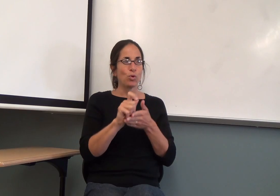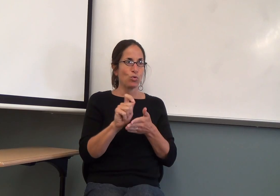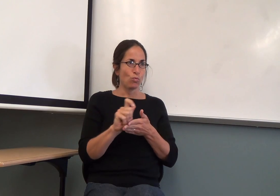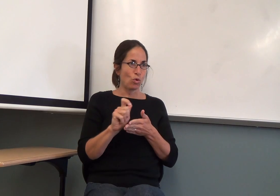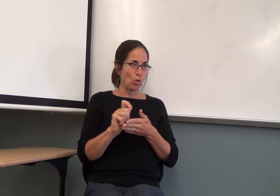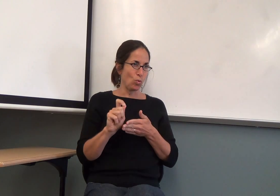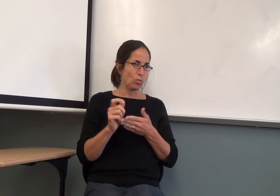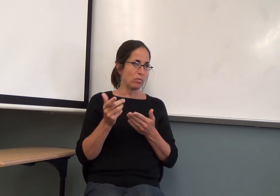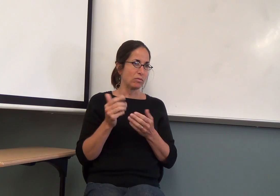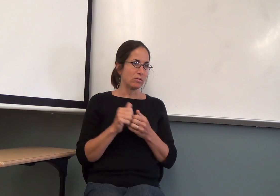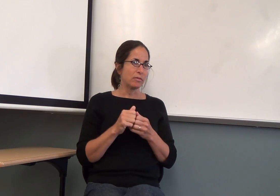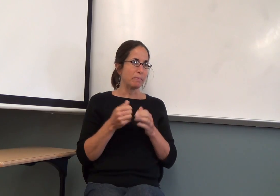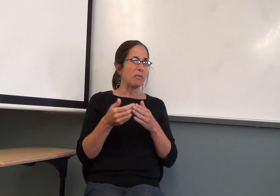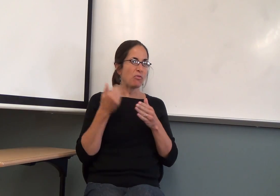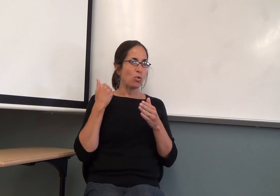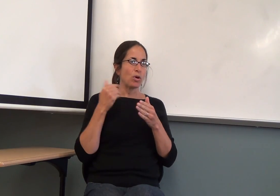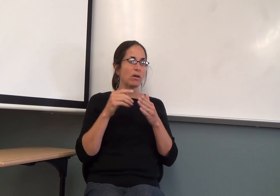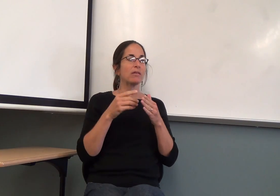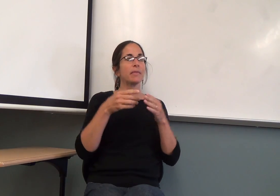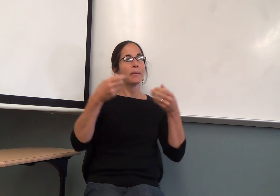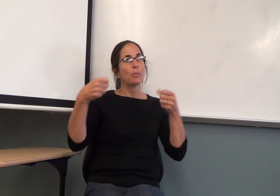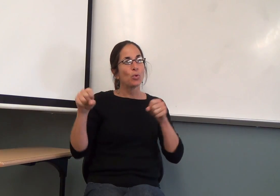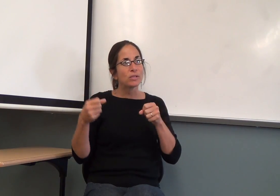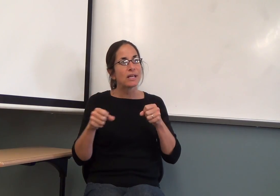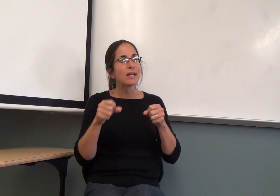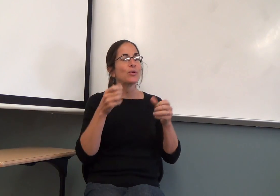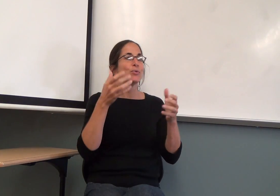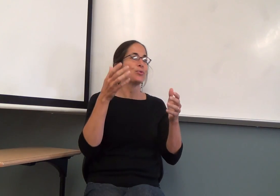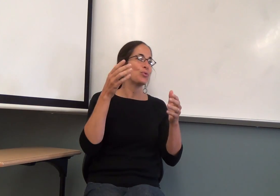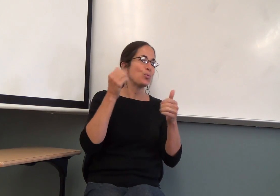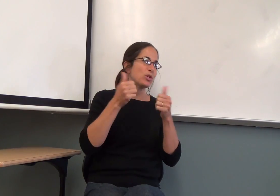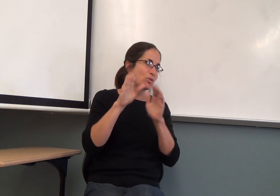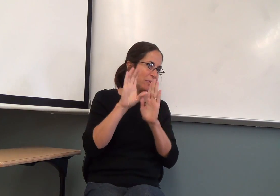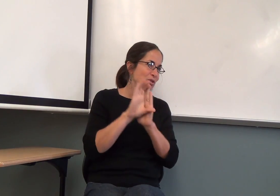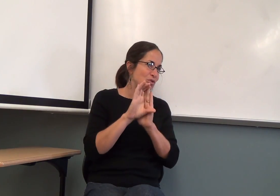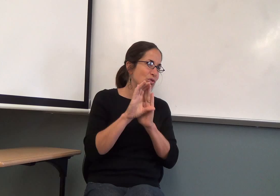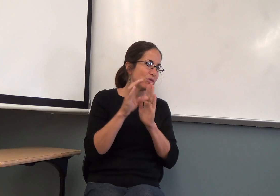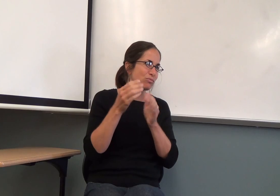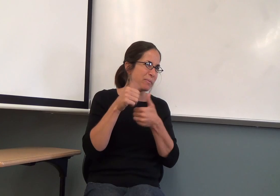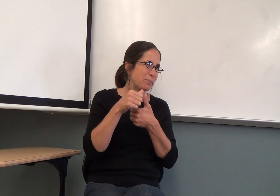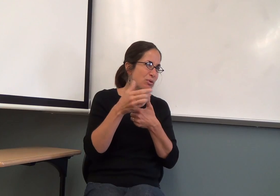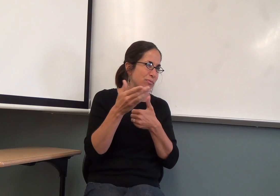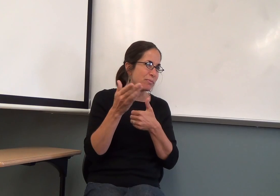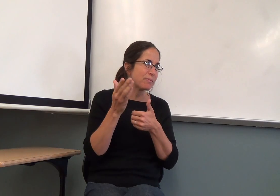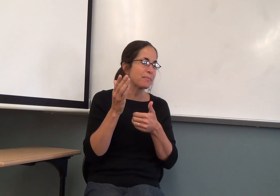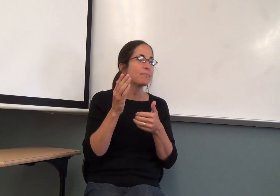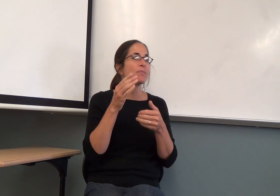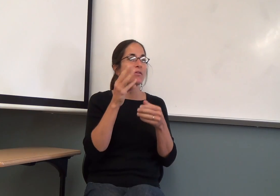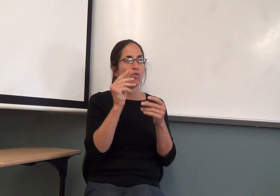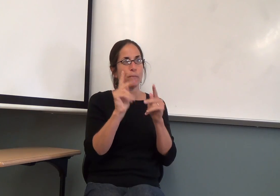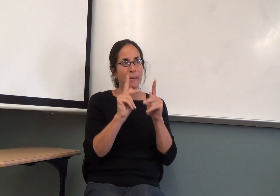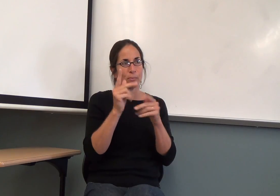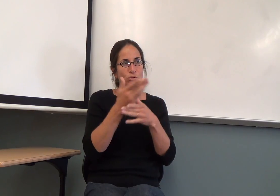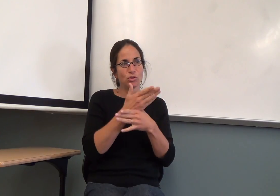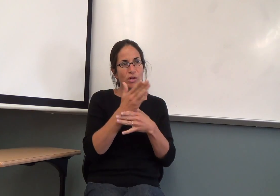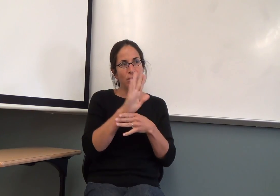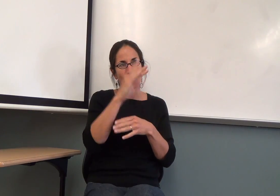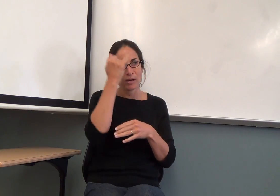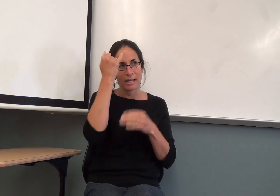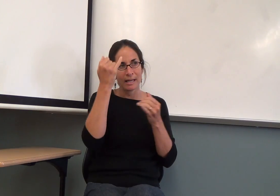writing exercise, right? About the motorcycles or the pictures or whatnot up there. Remember that? I asked a few people to share a few ideas. I want you